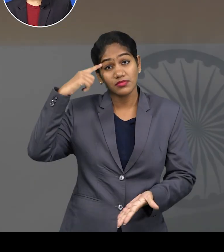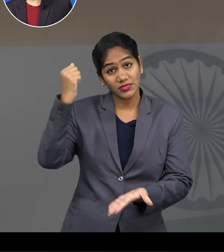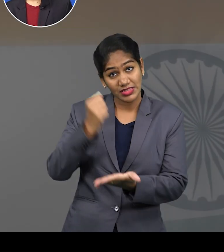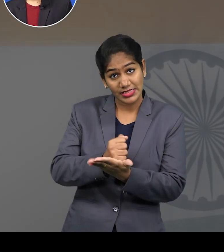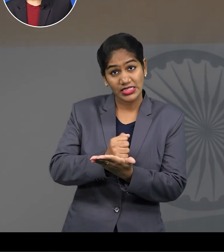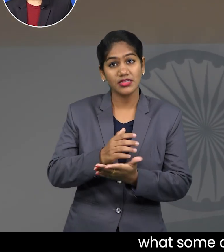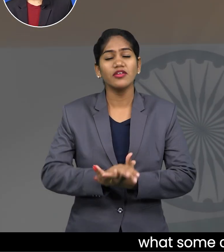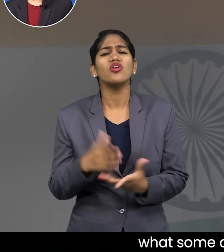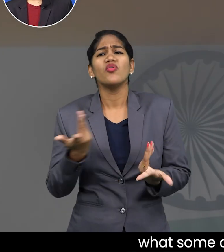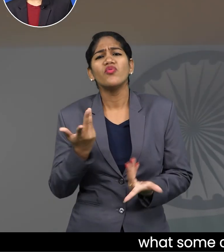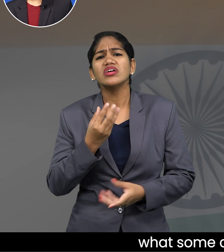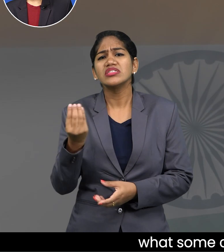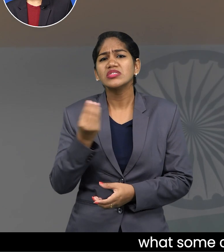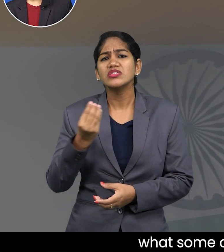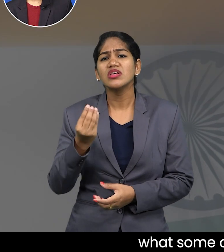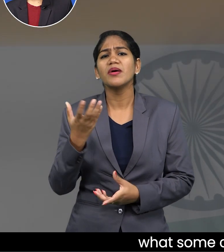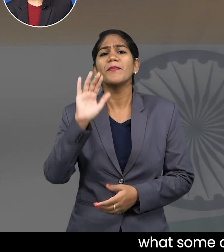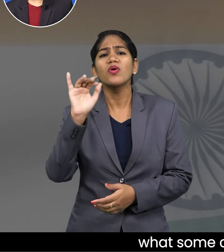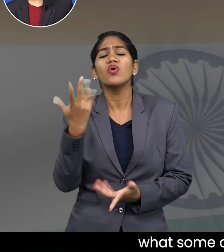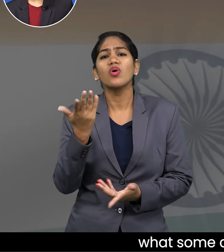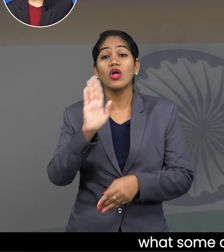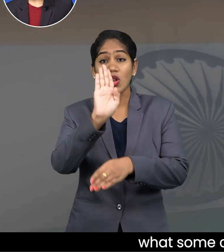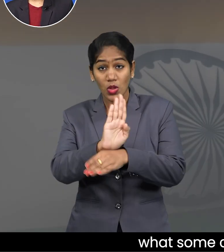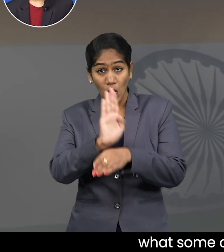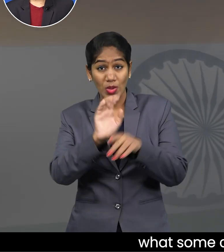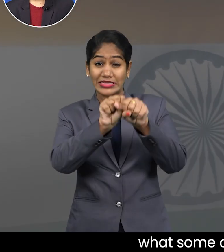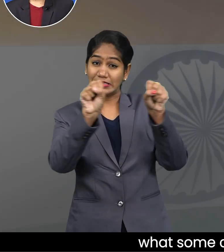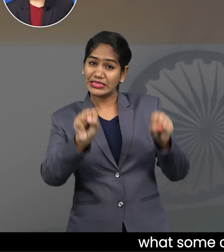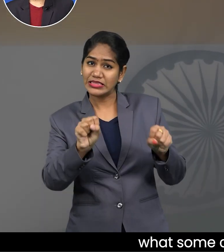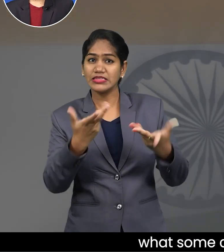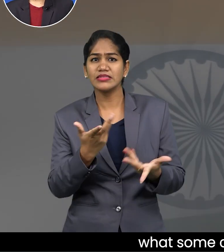This marked what some call the Congress system.